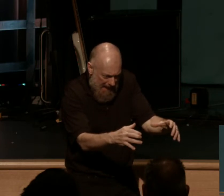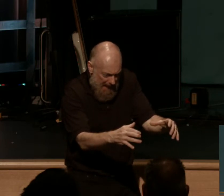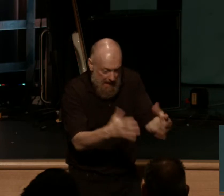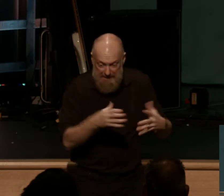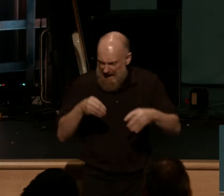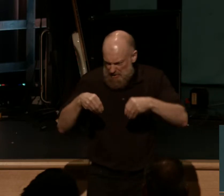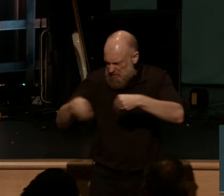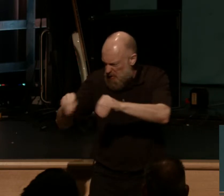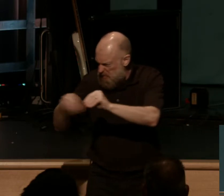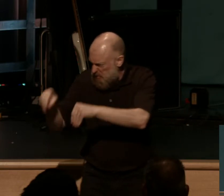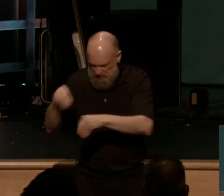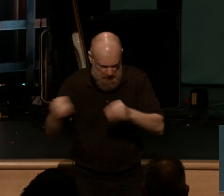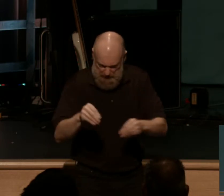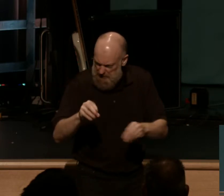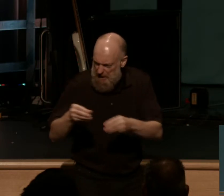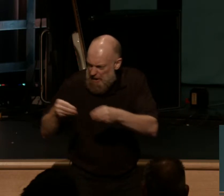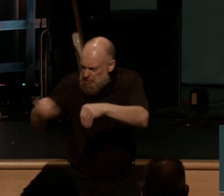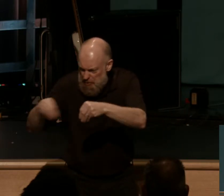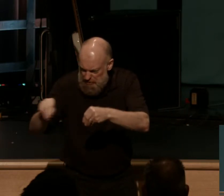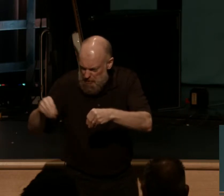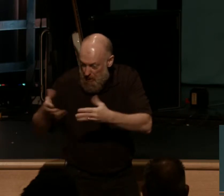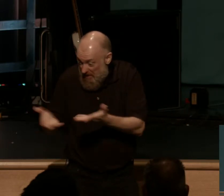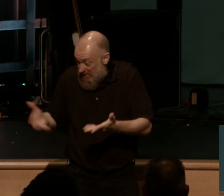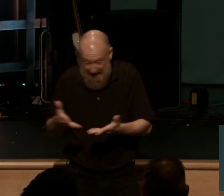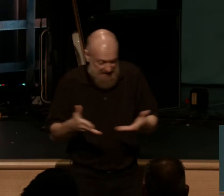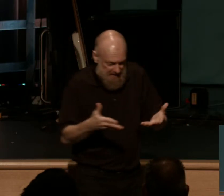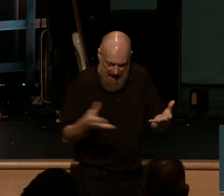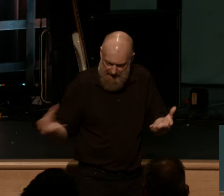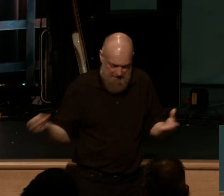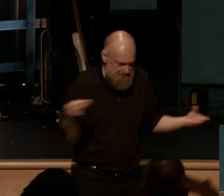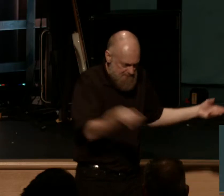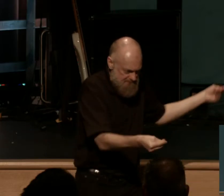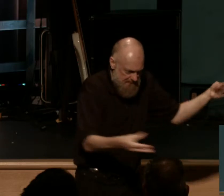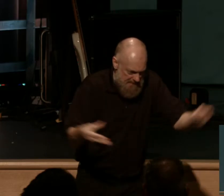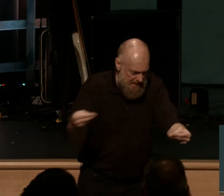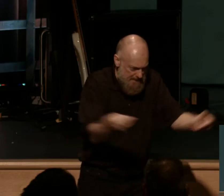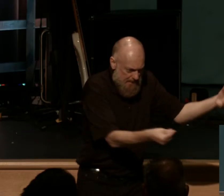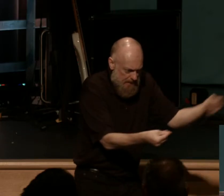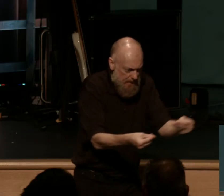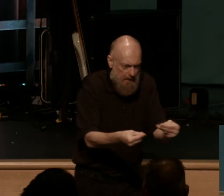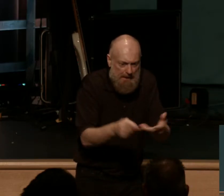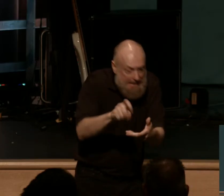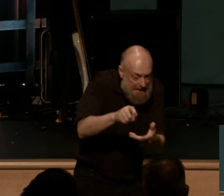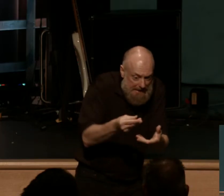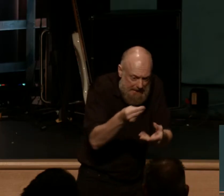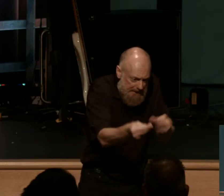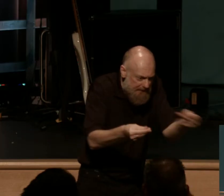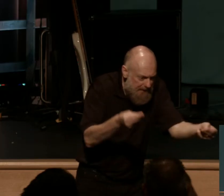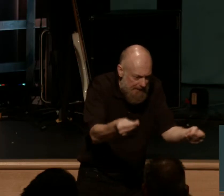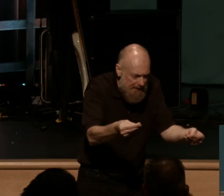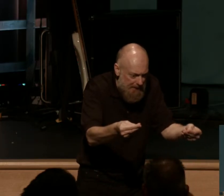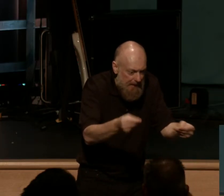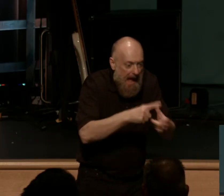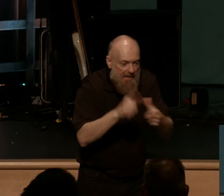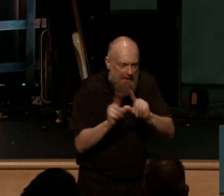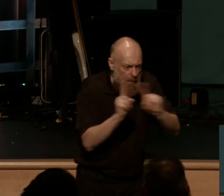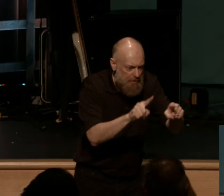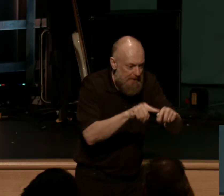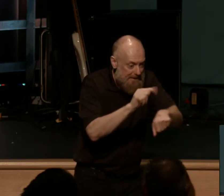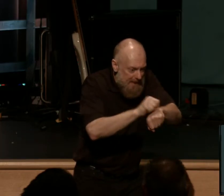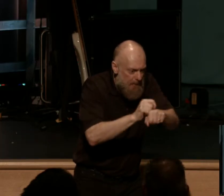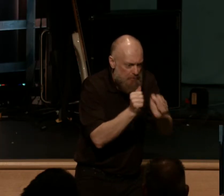their possessions and belongings and distributing the proceeds to all as any had need. And day by day attending the temple